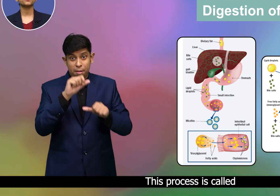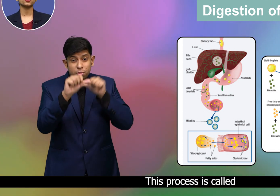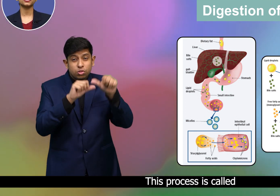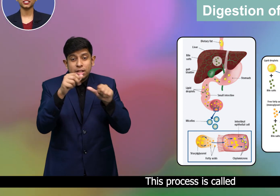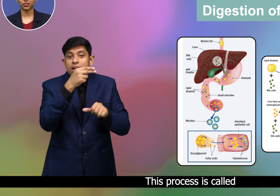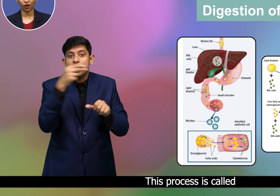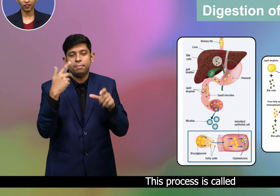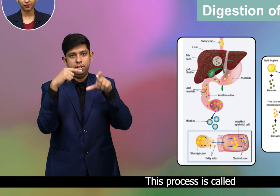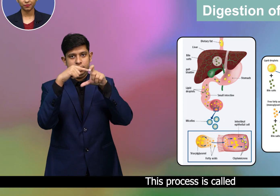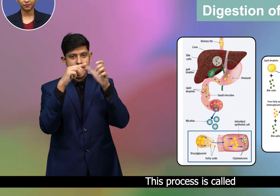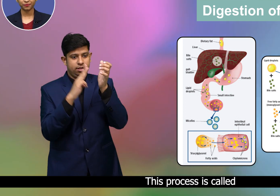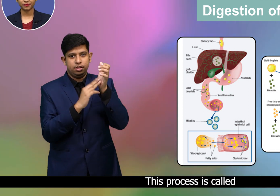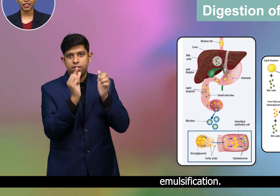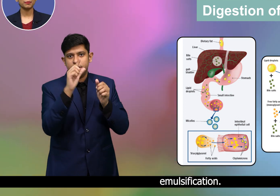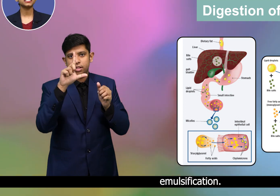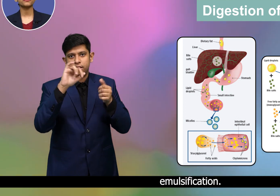This process is called